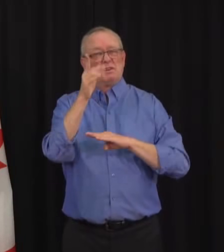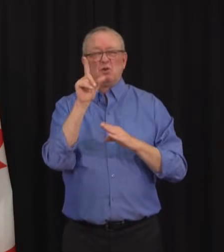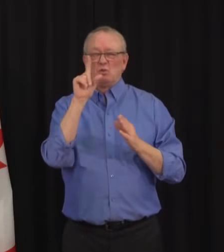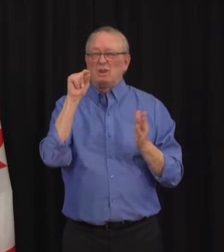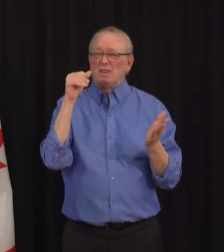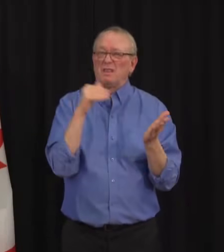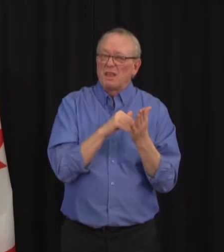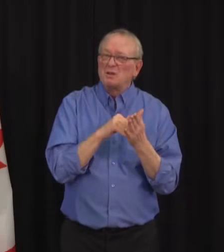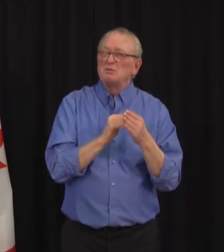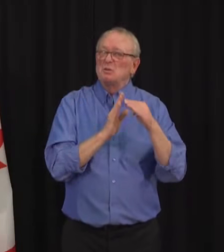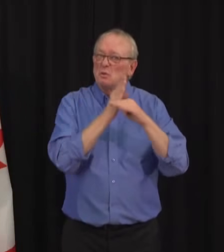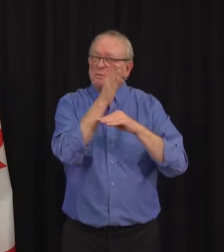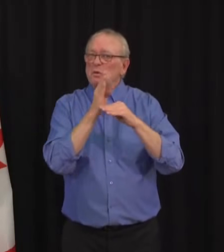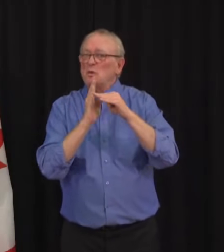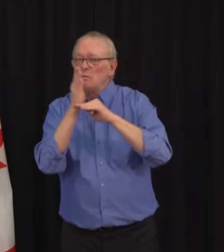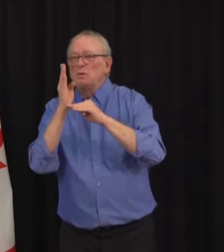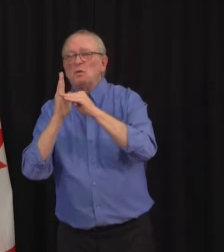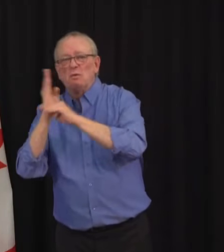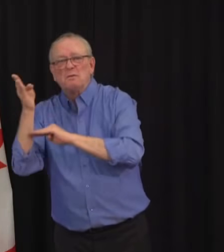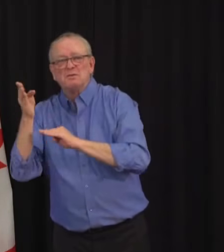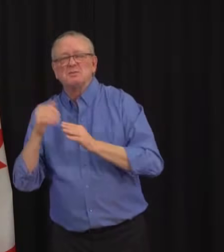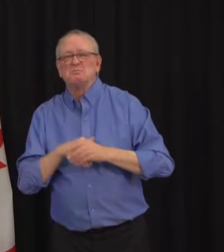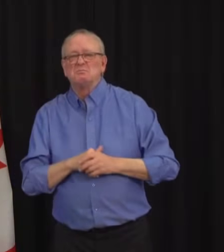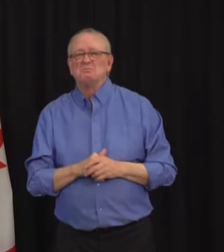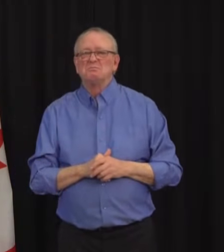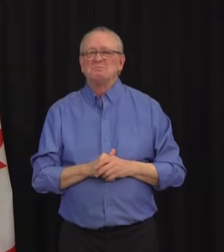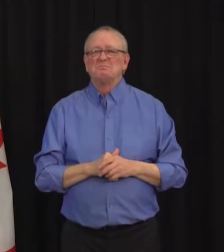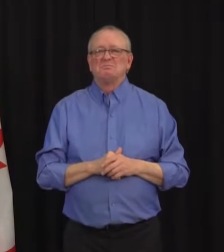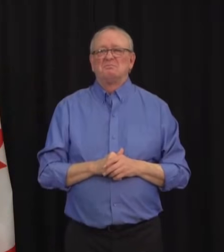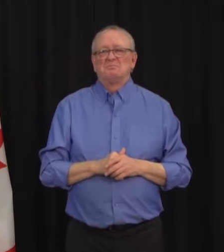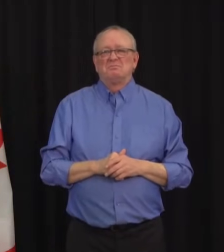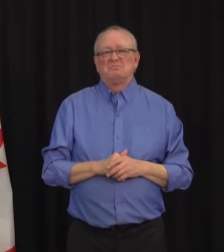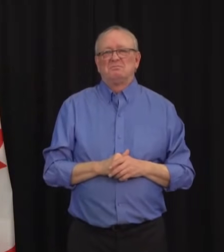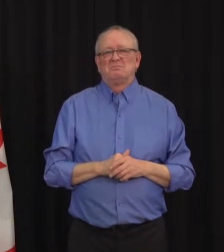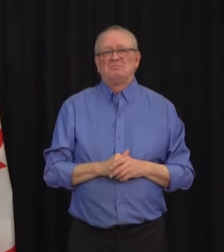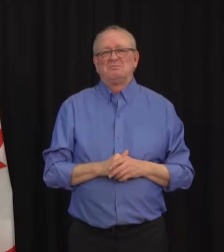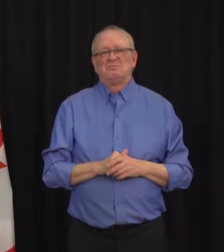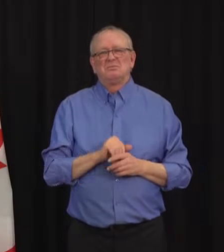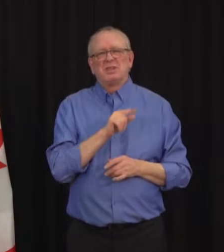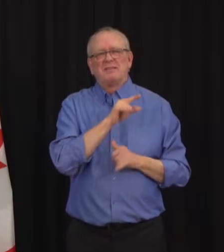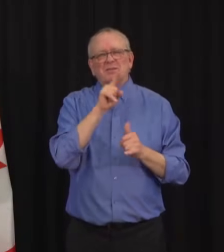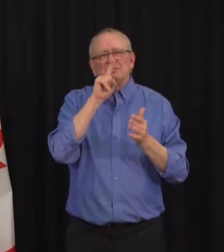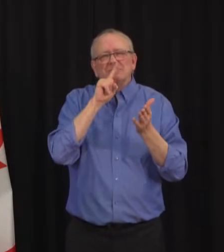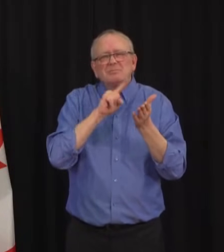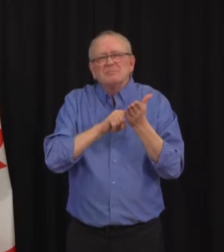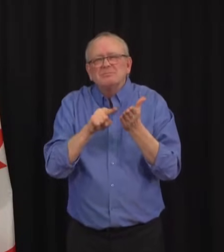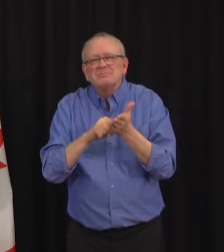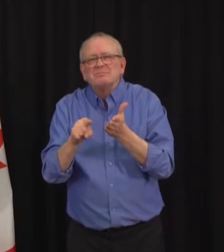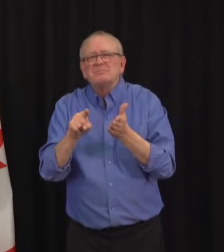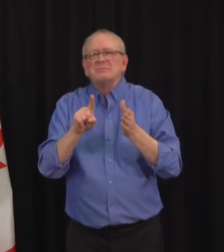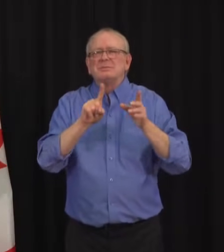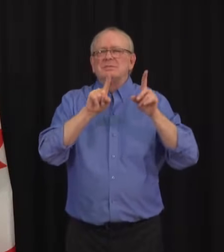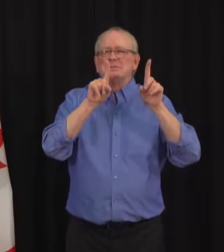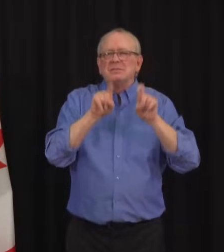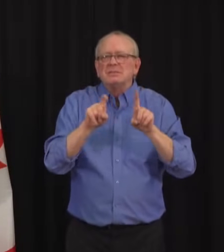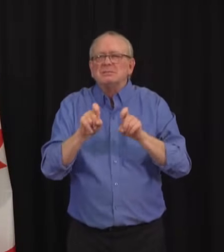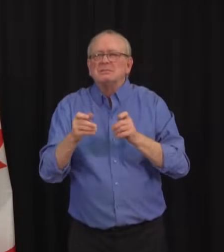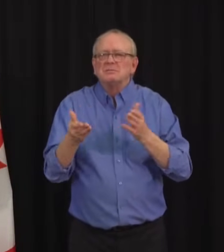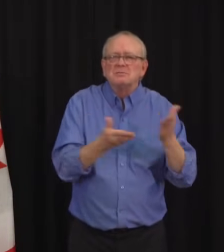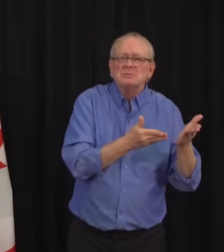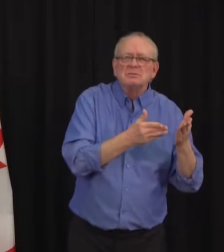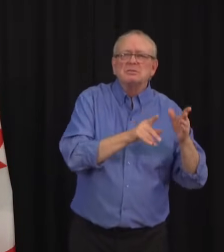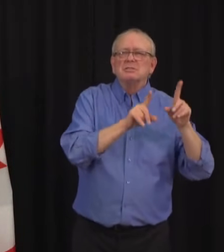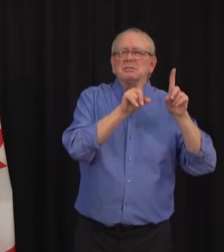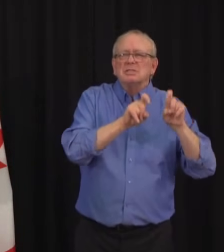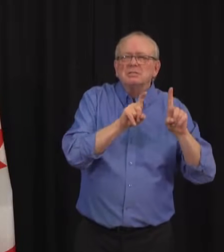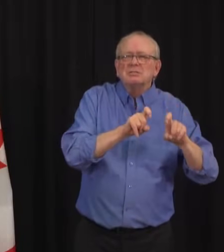key metric that we're tracking is the timeliness of testing. And again, we've been working with the lab to shorten the turnaround time between when a